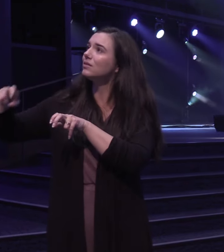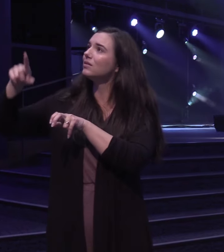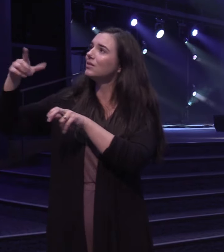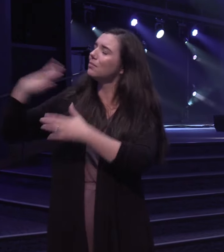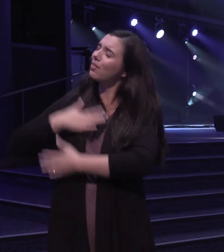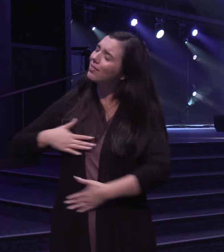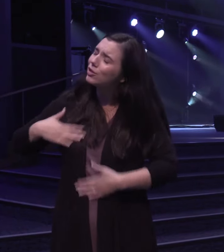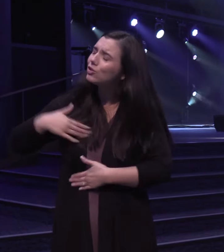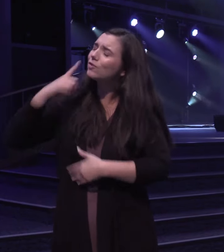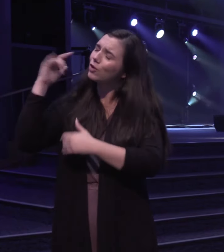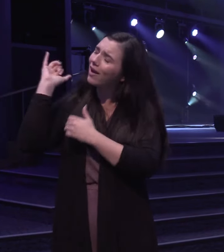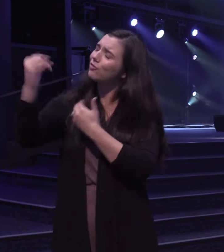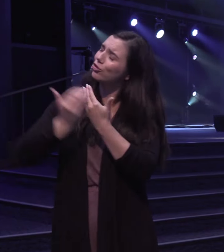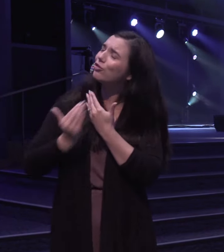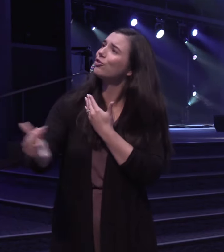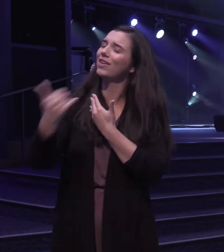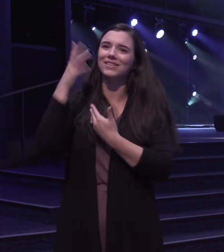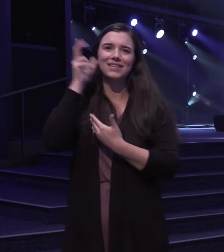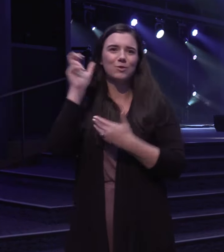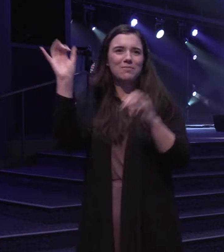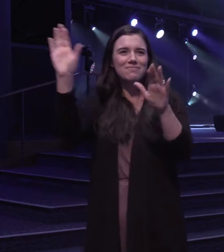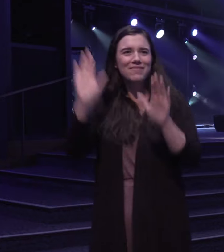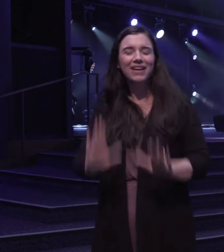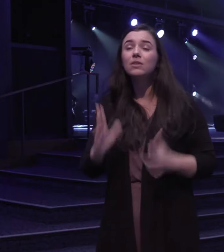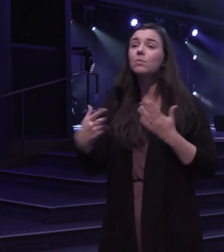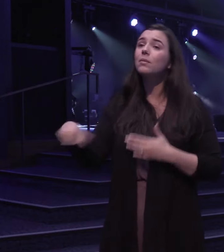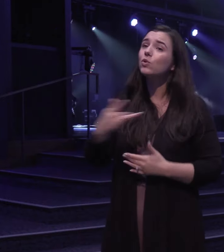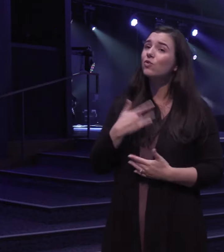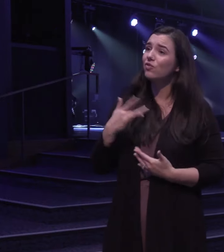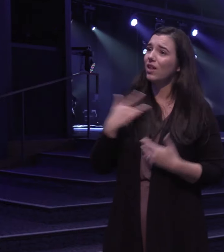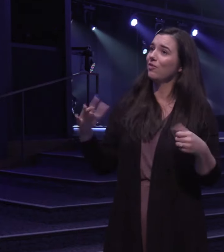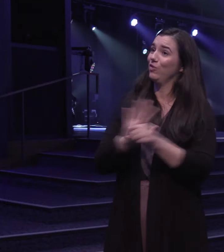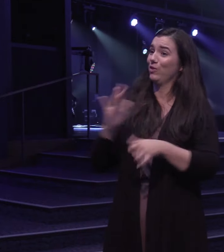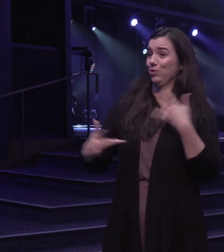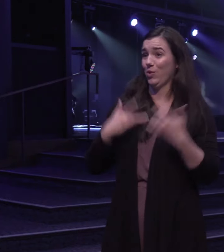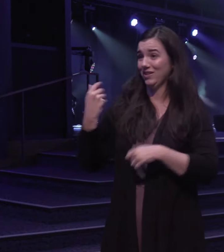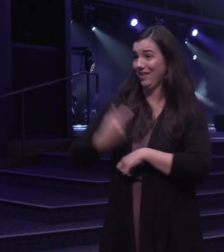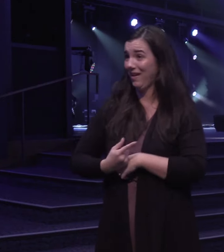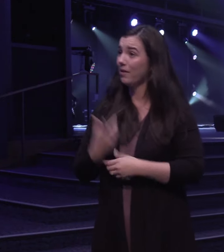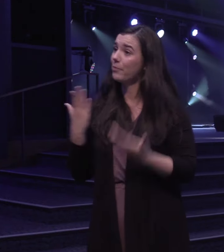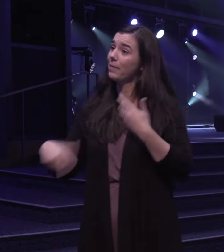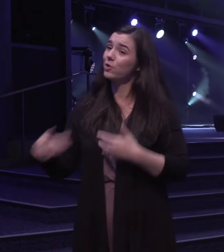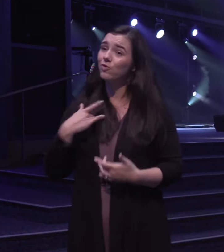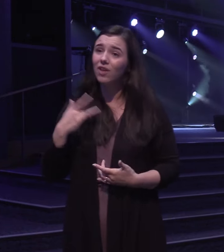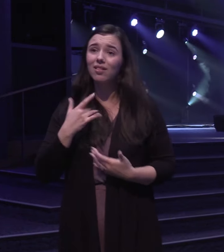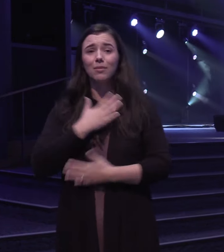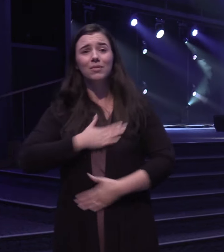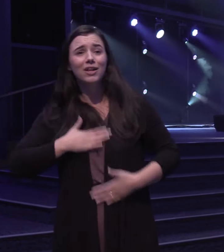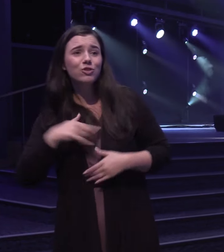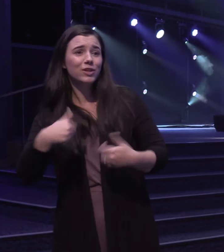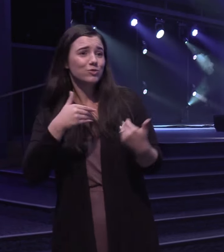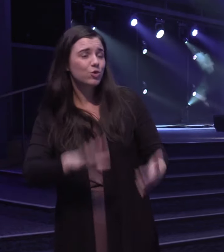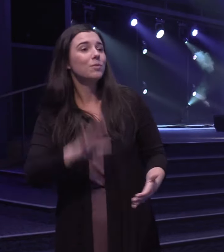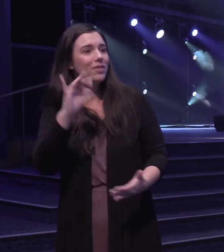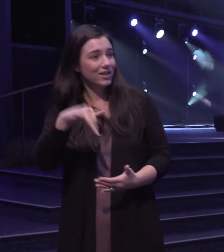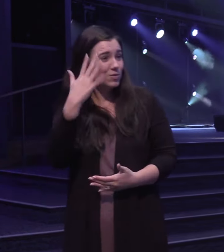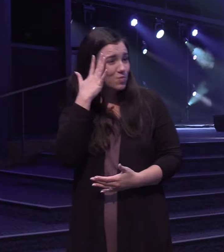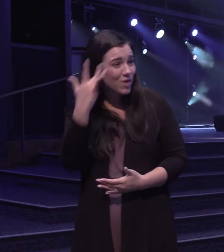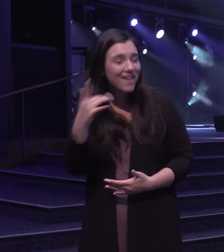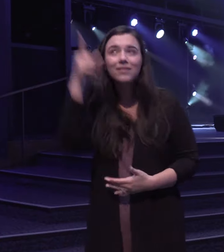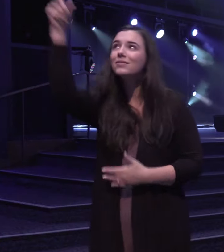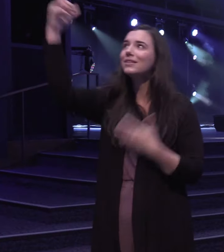is pleasure forevermore. That sounds amazing. Well, maybe you feel full of joy today, or maybe you feel pleasure in this room today. That's because